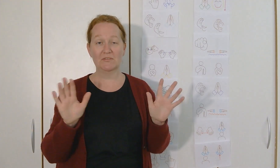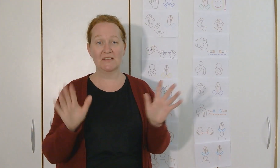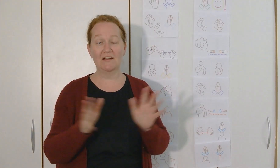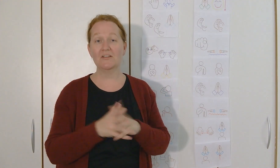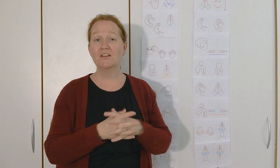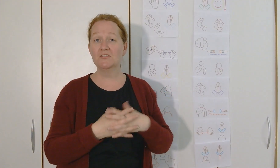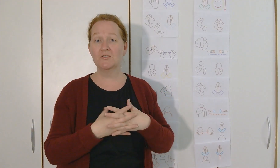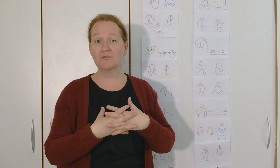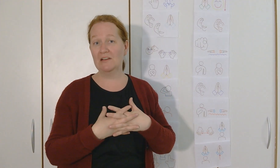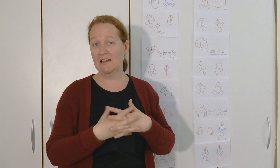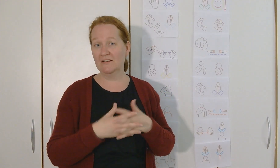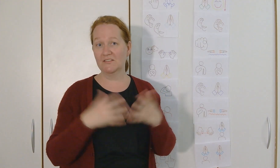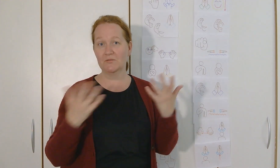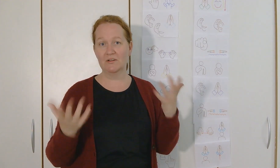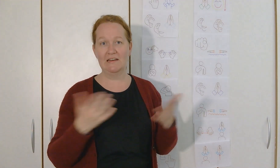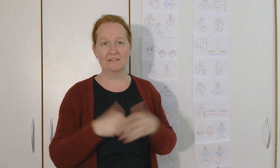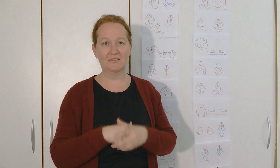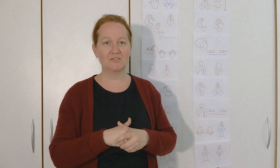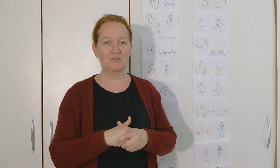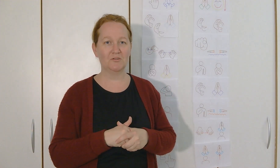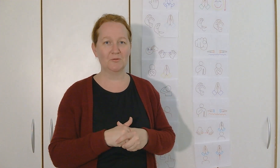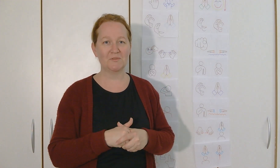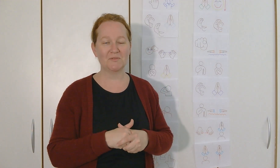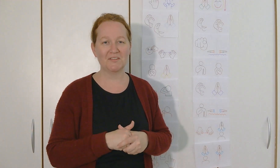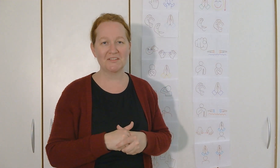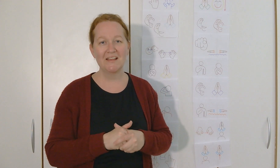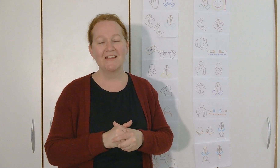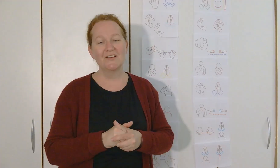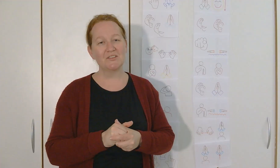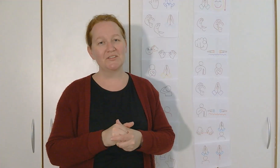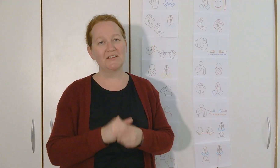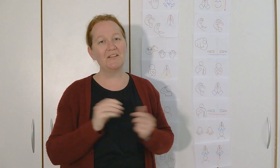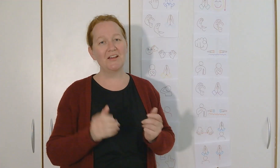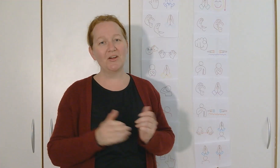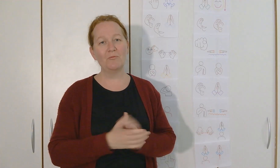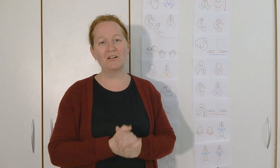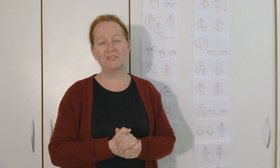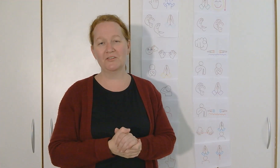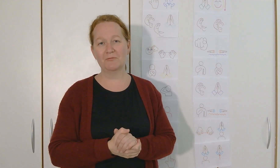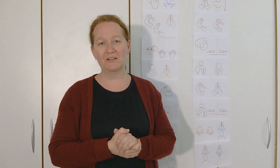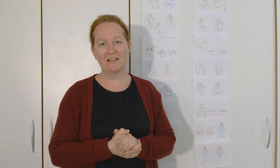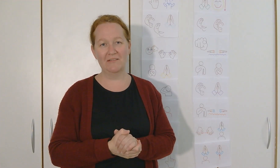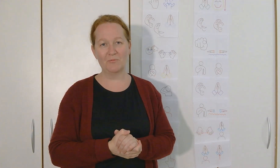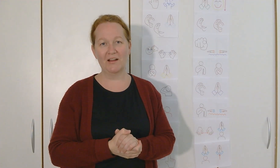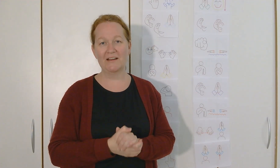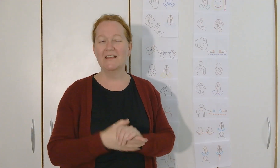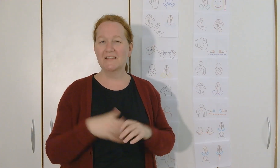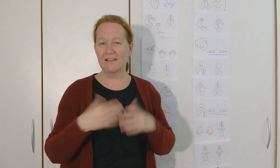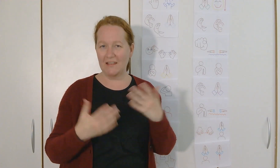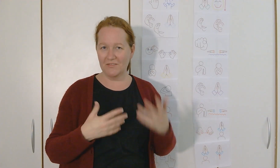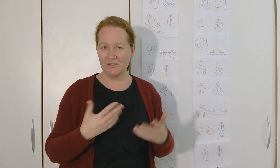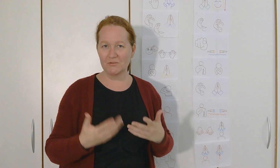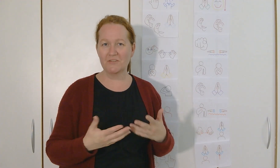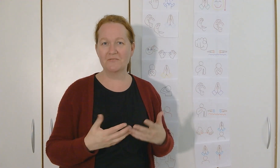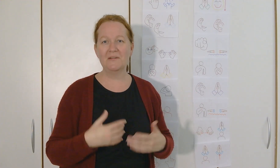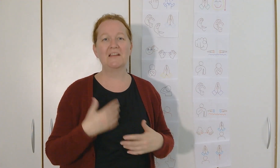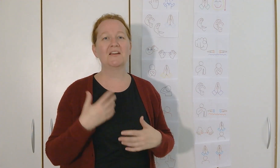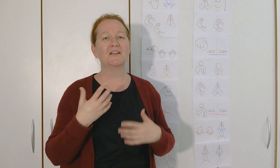have 2 different leaders who are leading the 2 groups with it. So definitely a well-known, well-loved one. If the children aren't familiar,